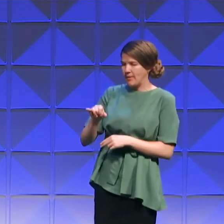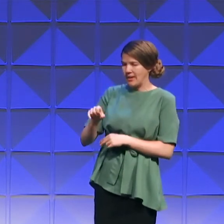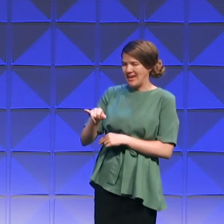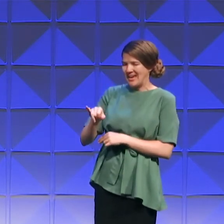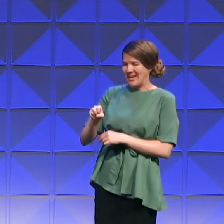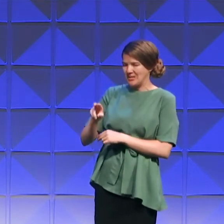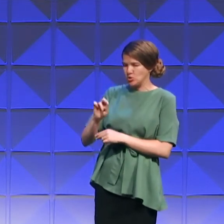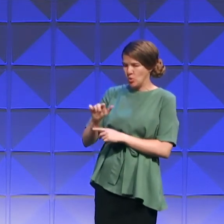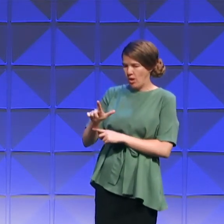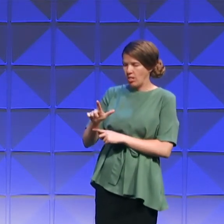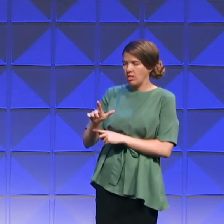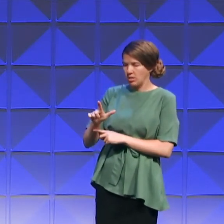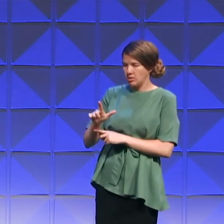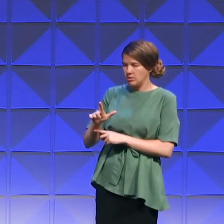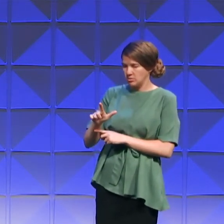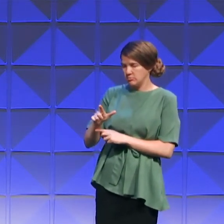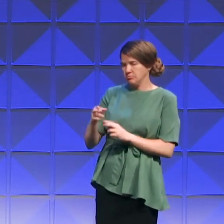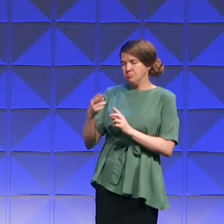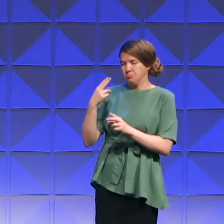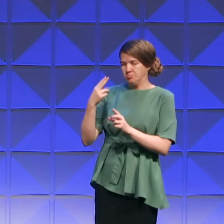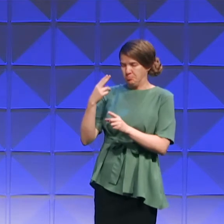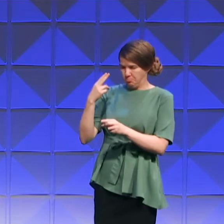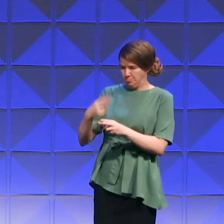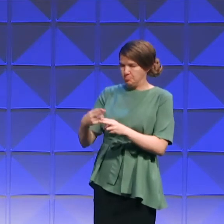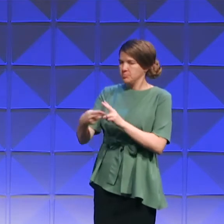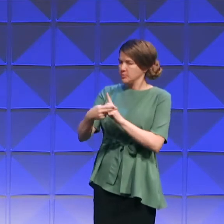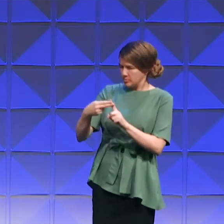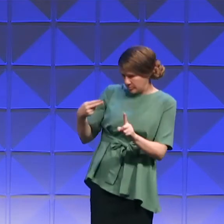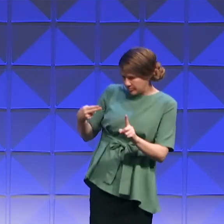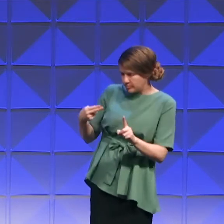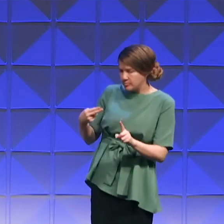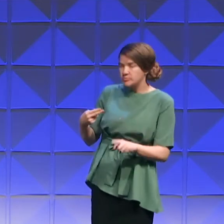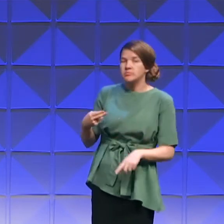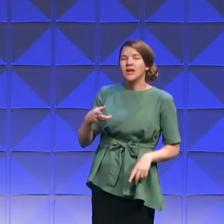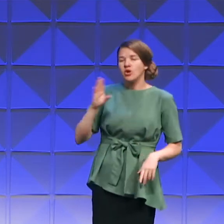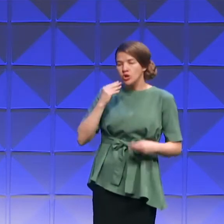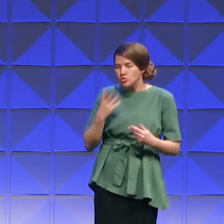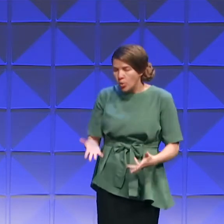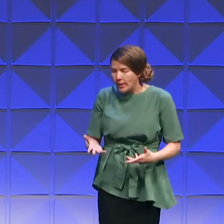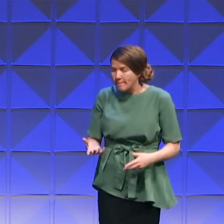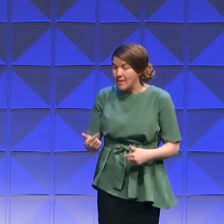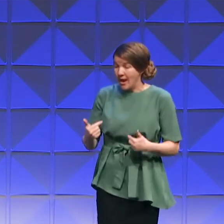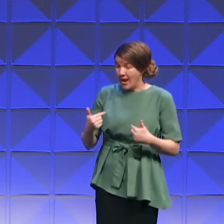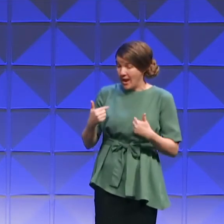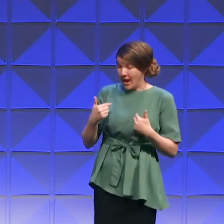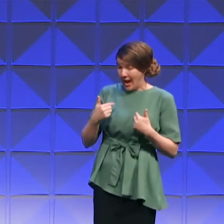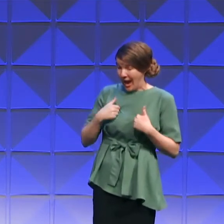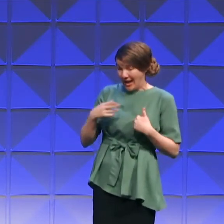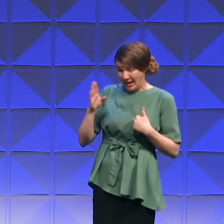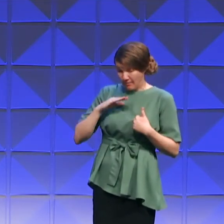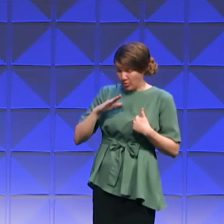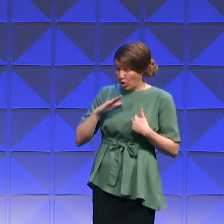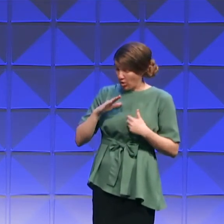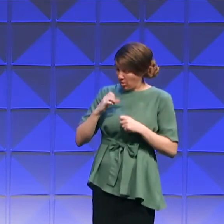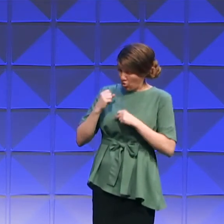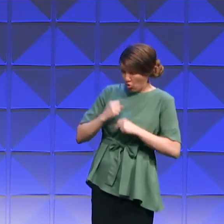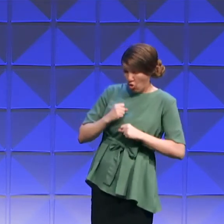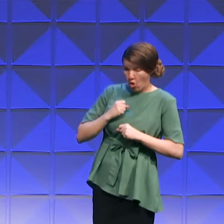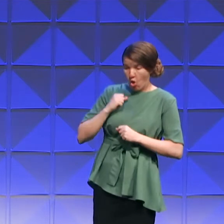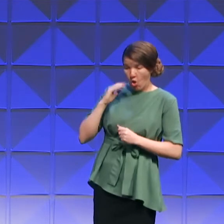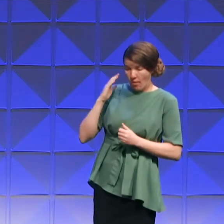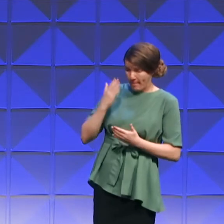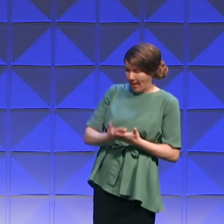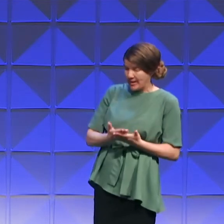And he called his name Israel. God said unto him, I am God Almighty. Be